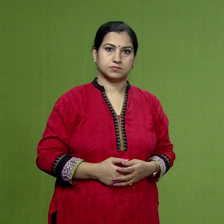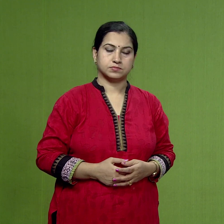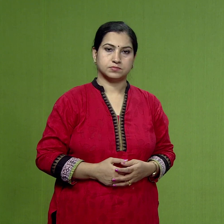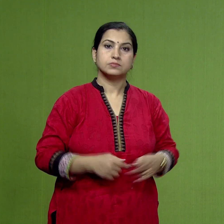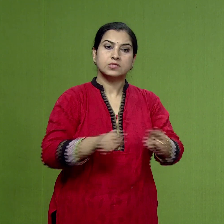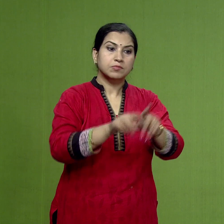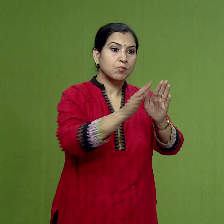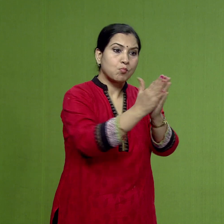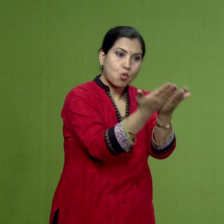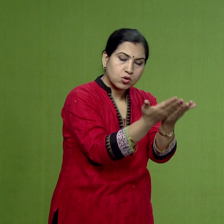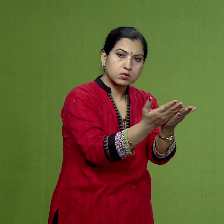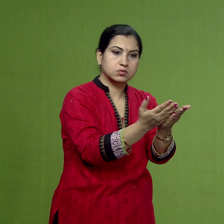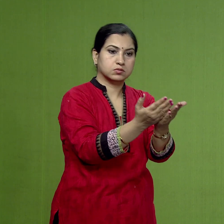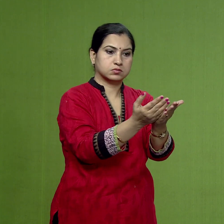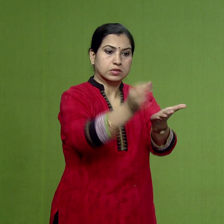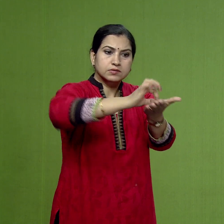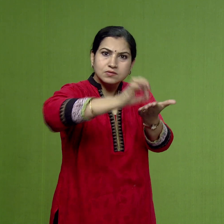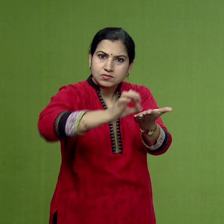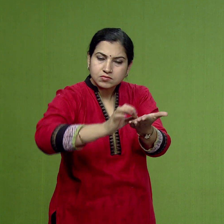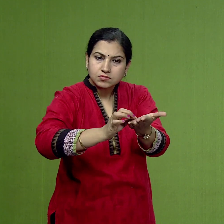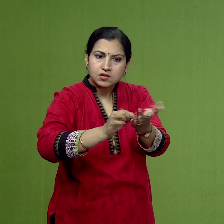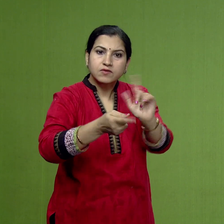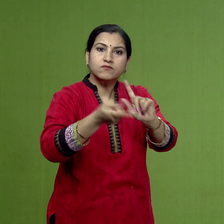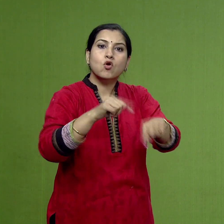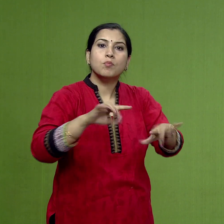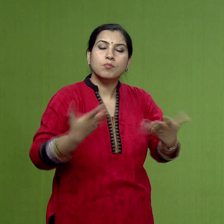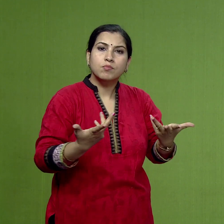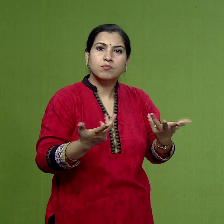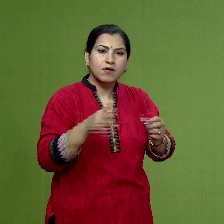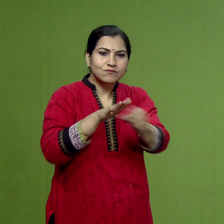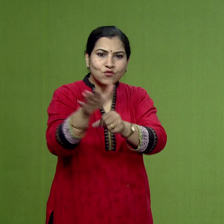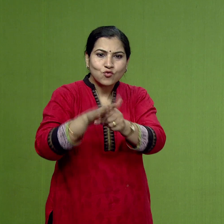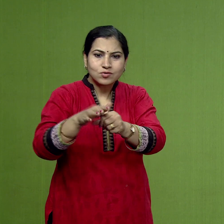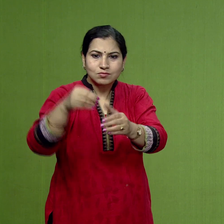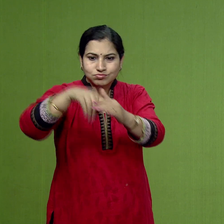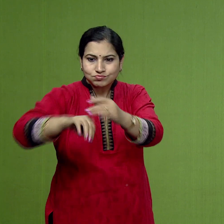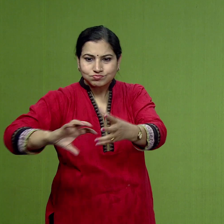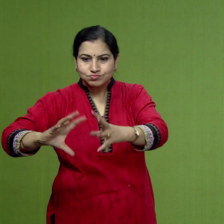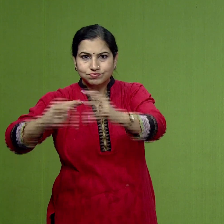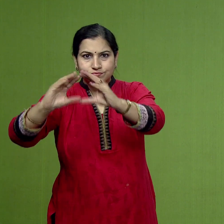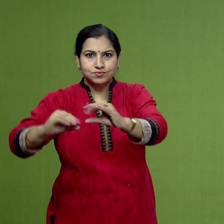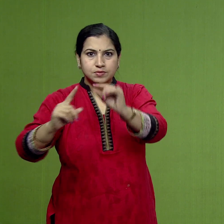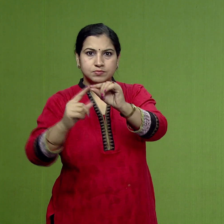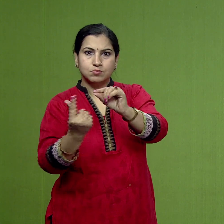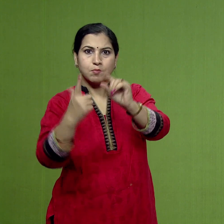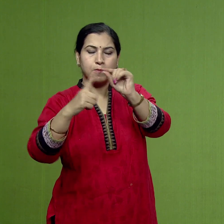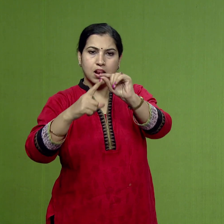Books and notebooks are made from the wood pulp. Books and notebooks are made from the wood